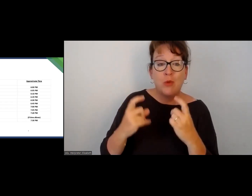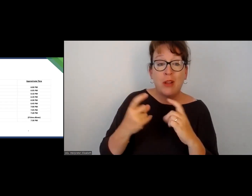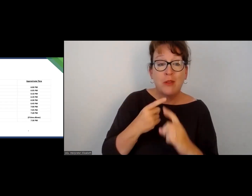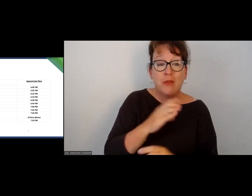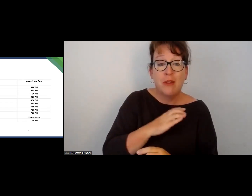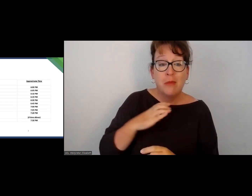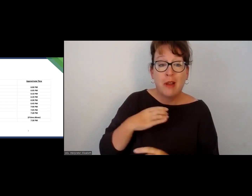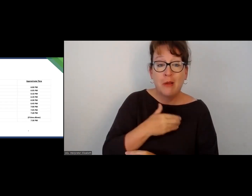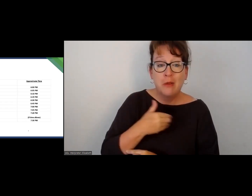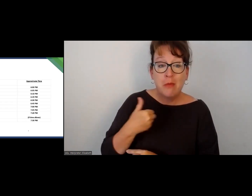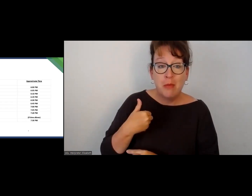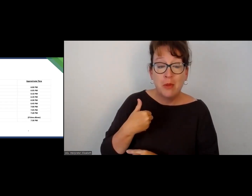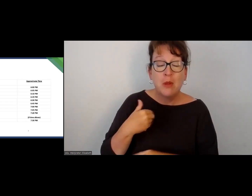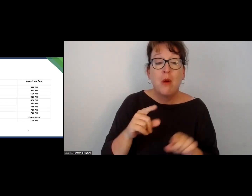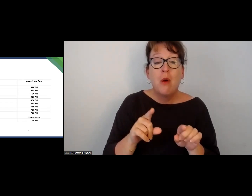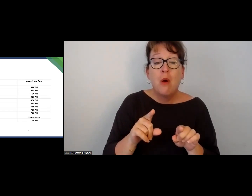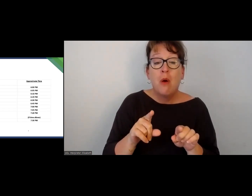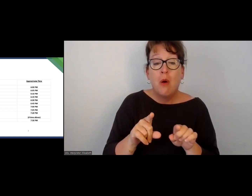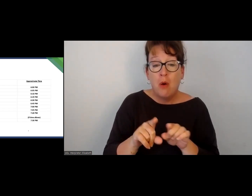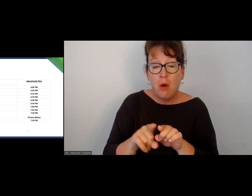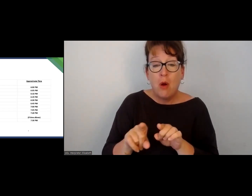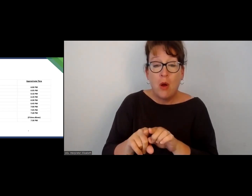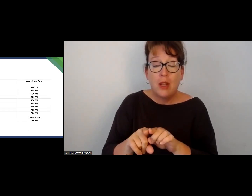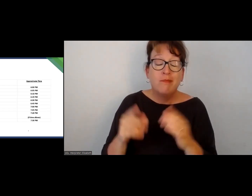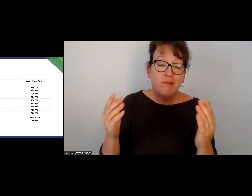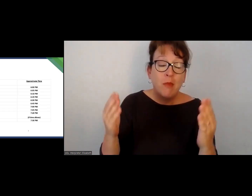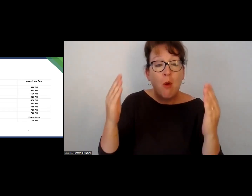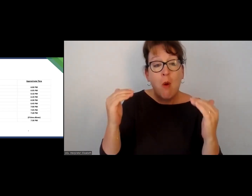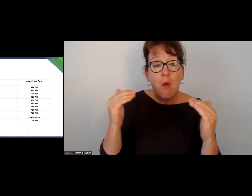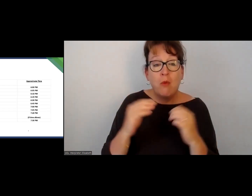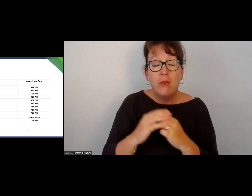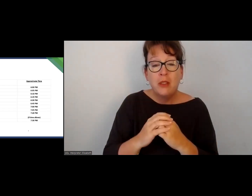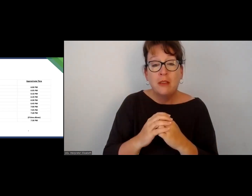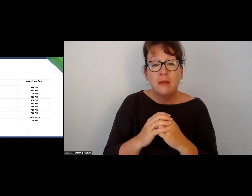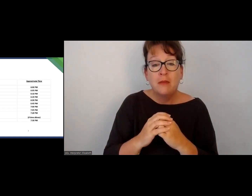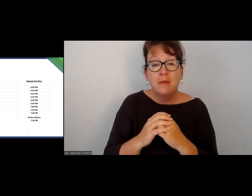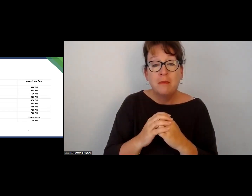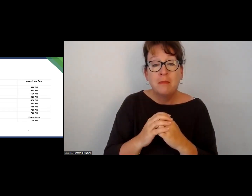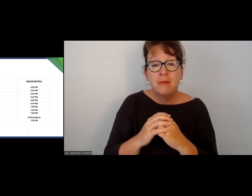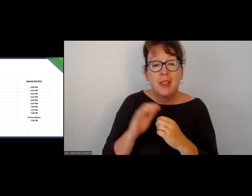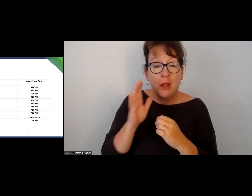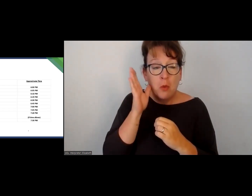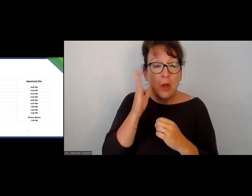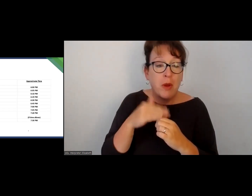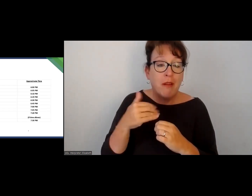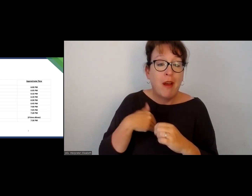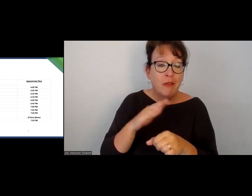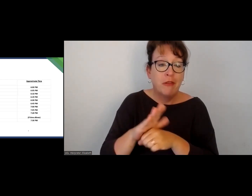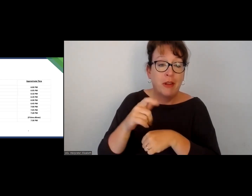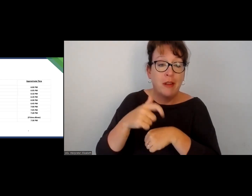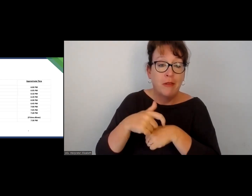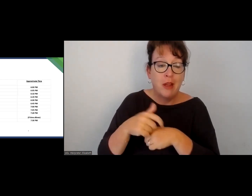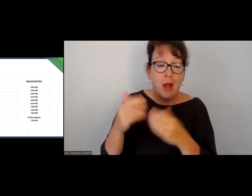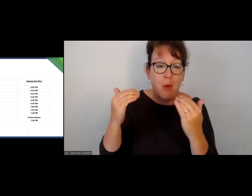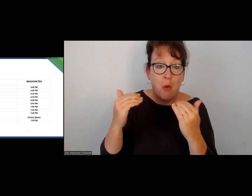members, and hopefully it will not go over our time slot, but I do want